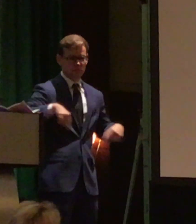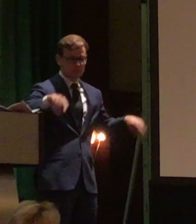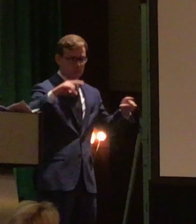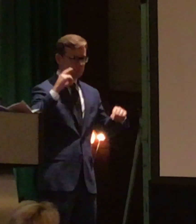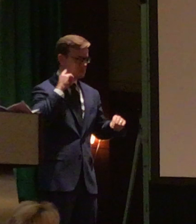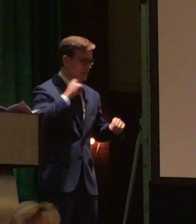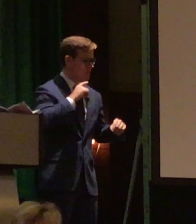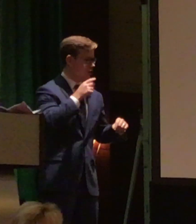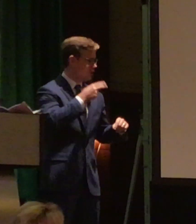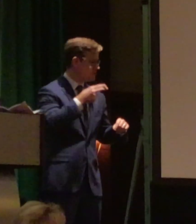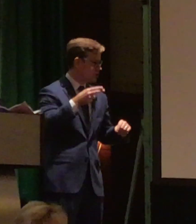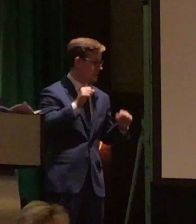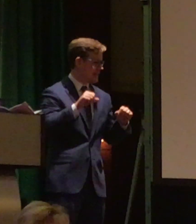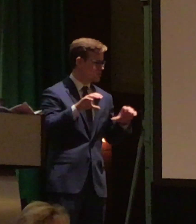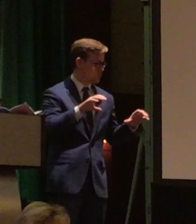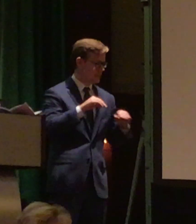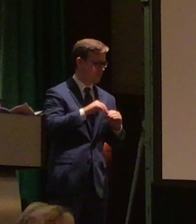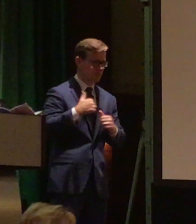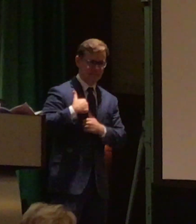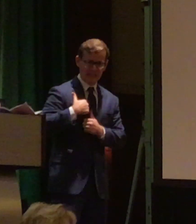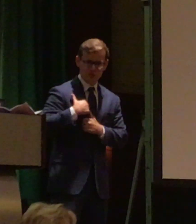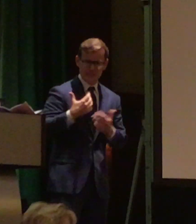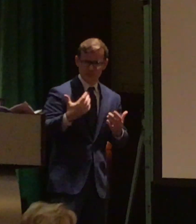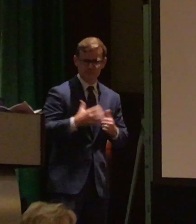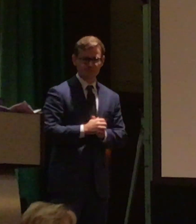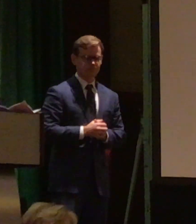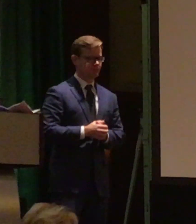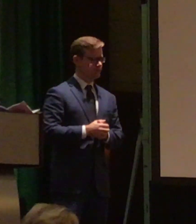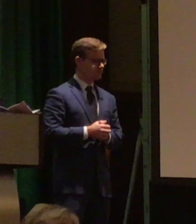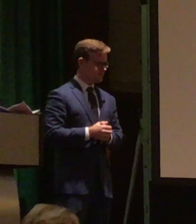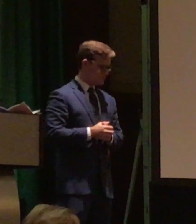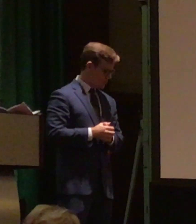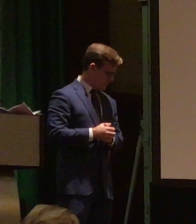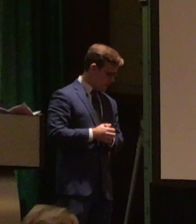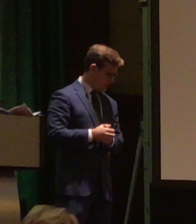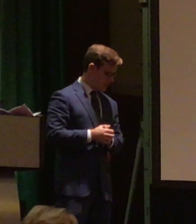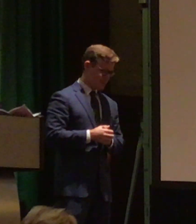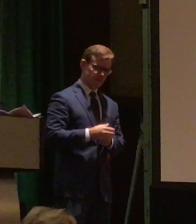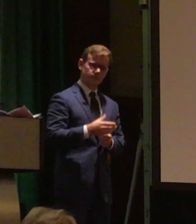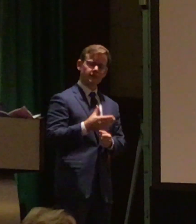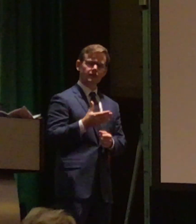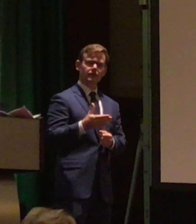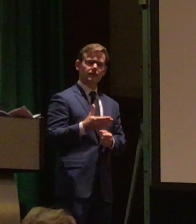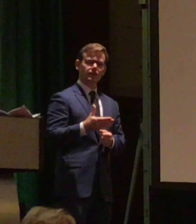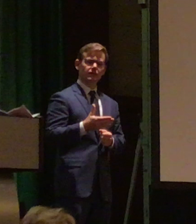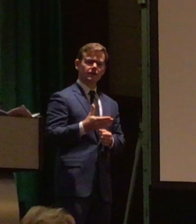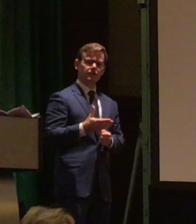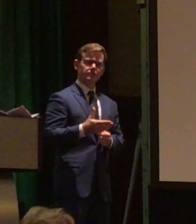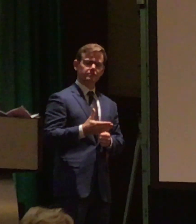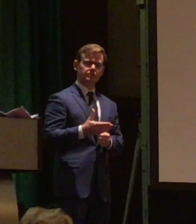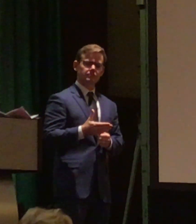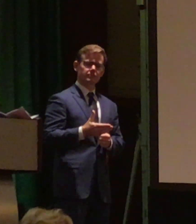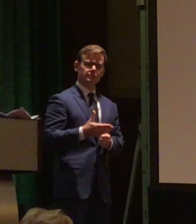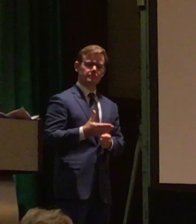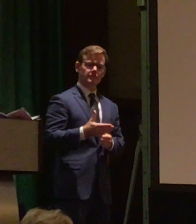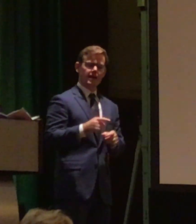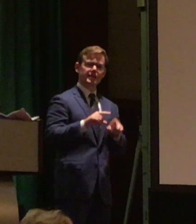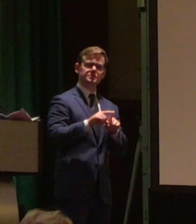of supporting roles. They have deaf and hard of hearing military service personnel in a variety of roles.